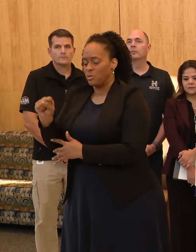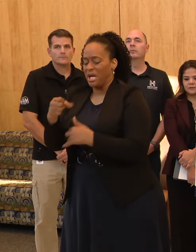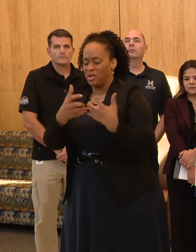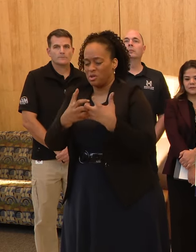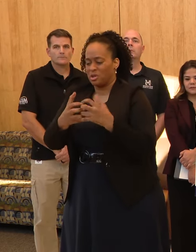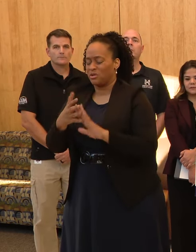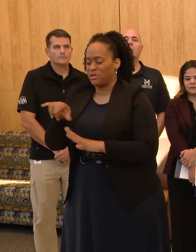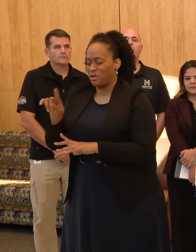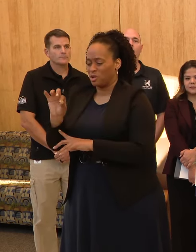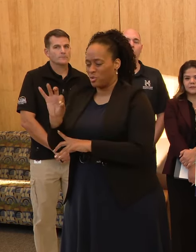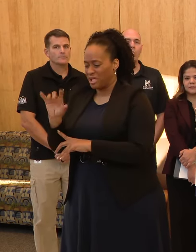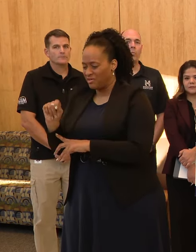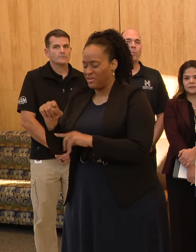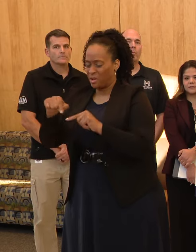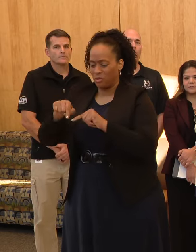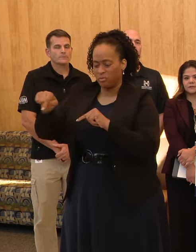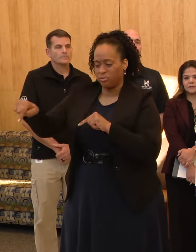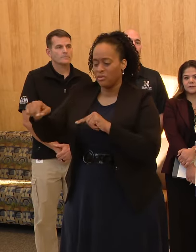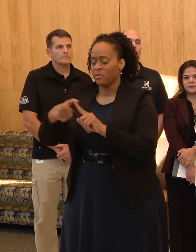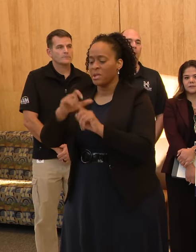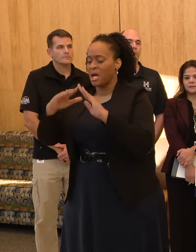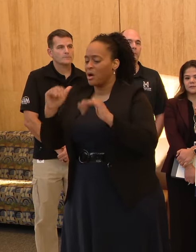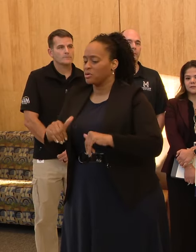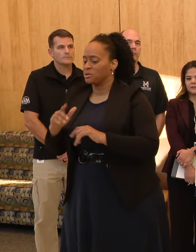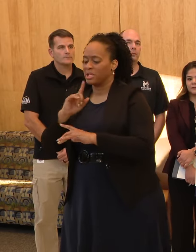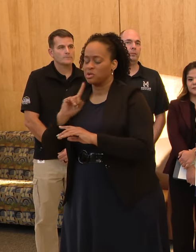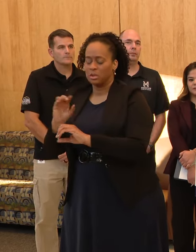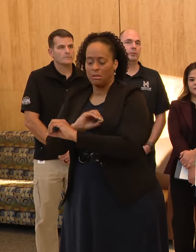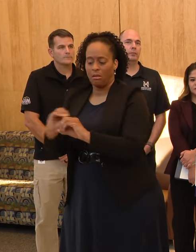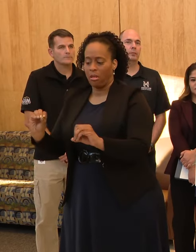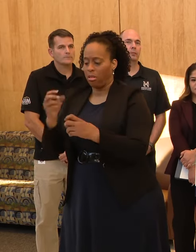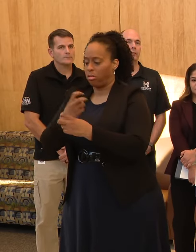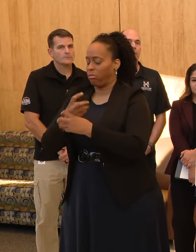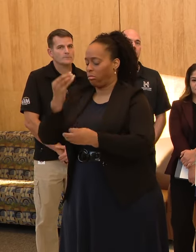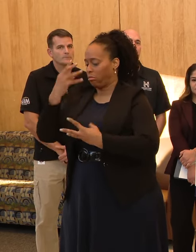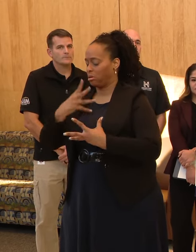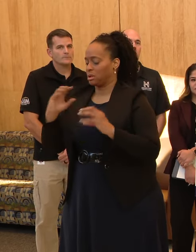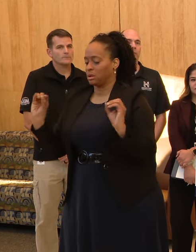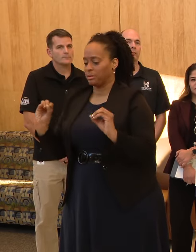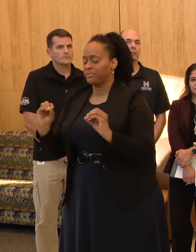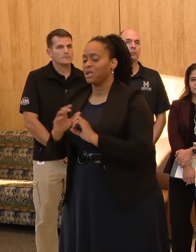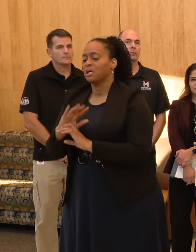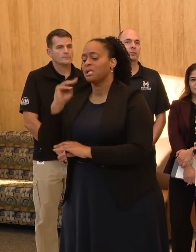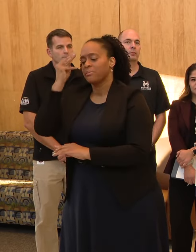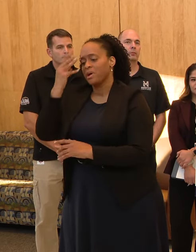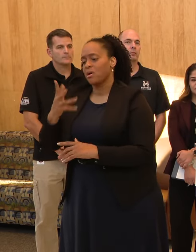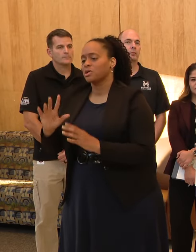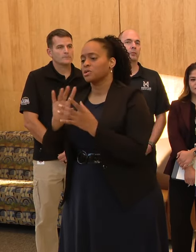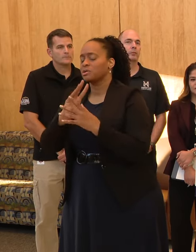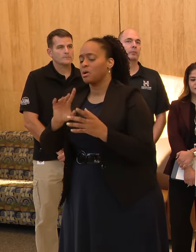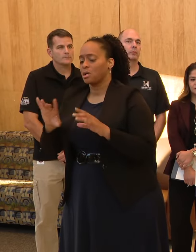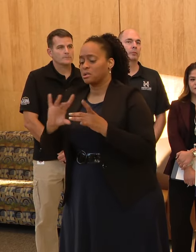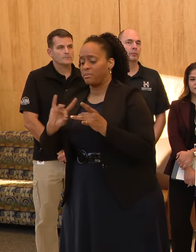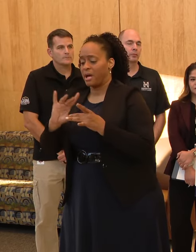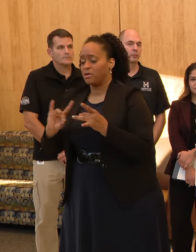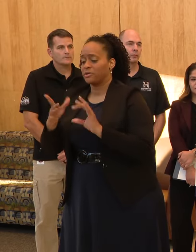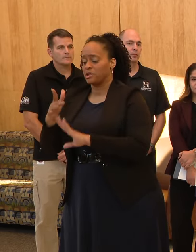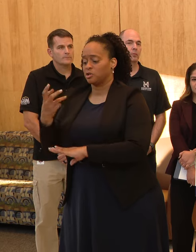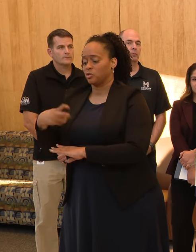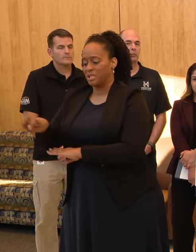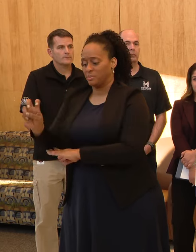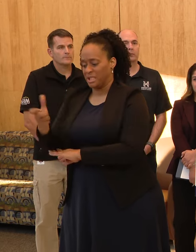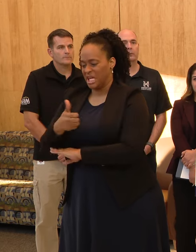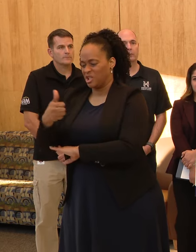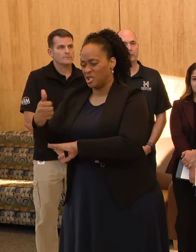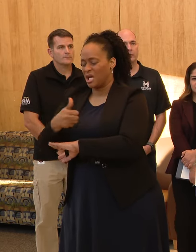house to ensure that no carbon monoxide is mentioned. And the mayor mentioned the transportation.